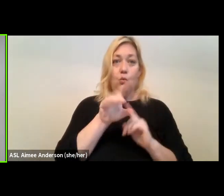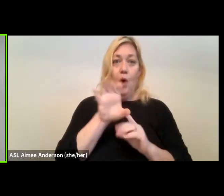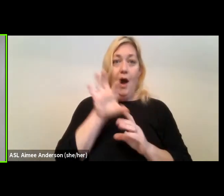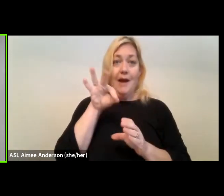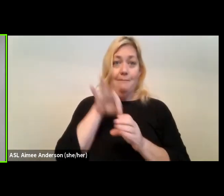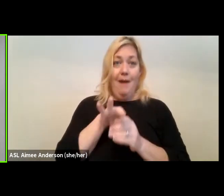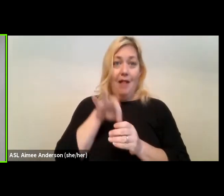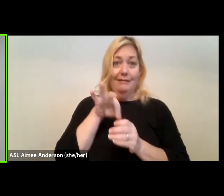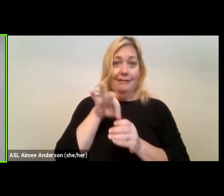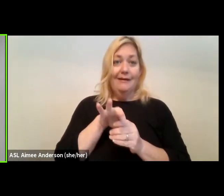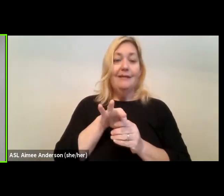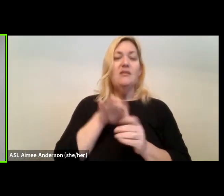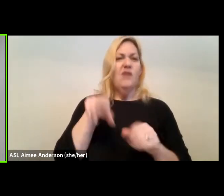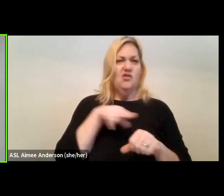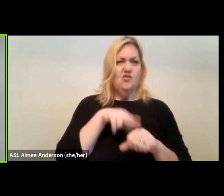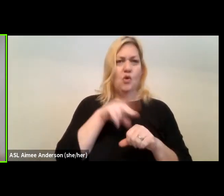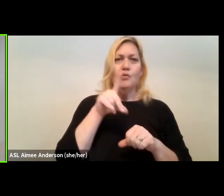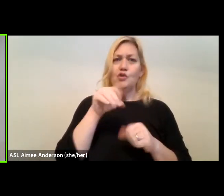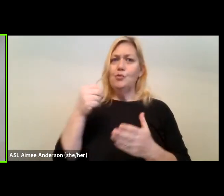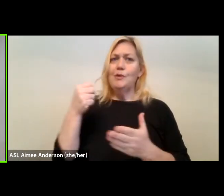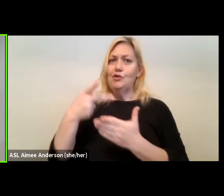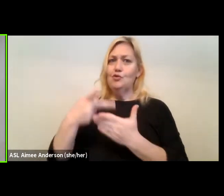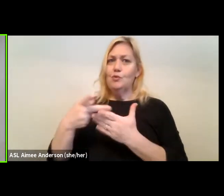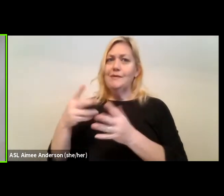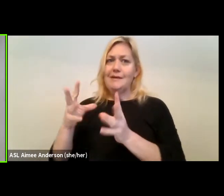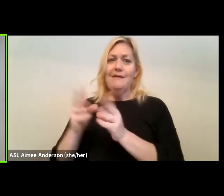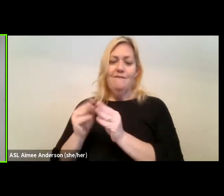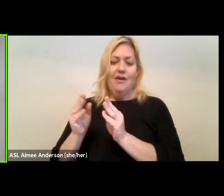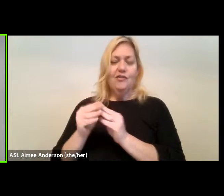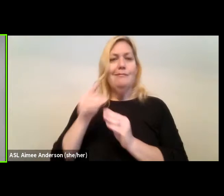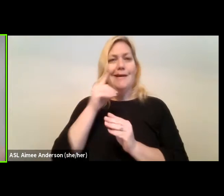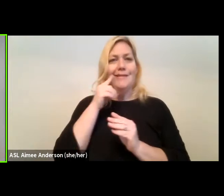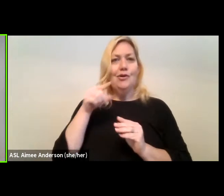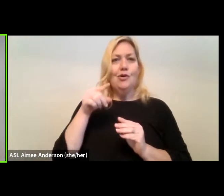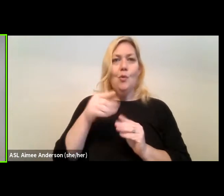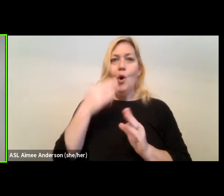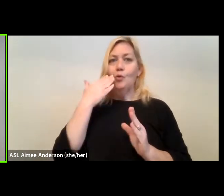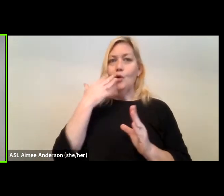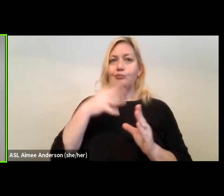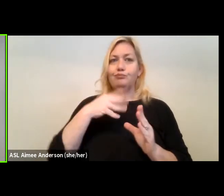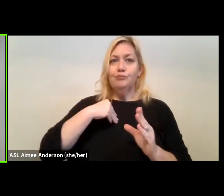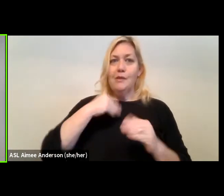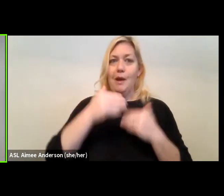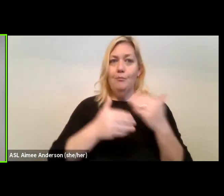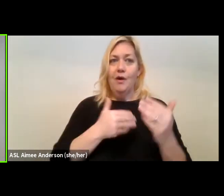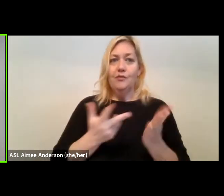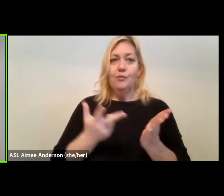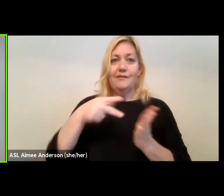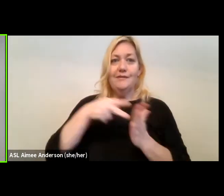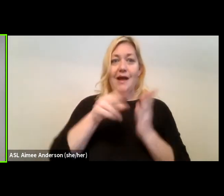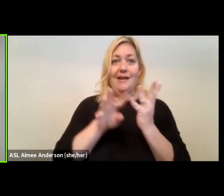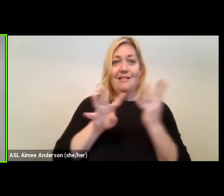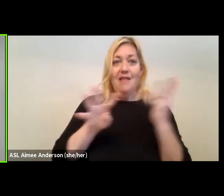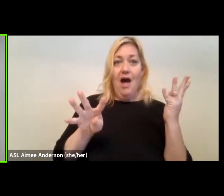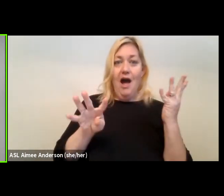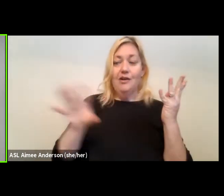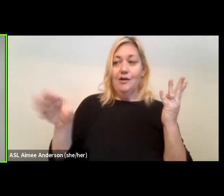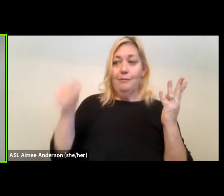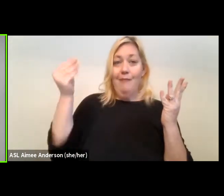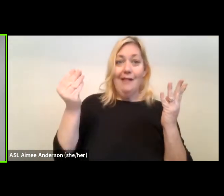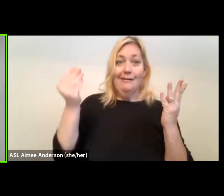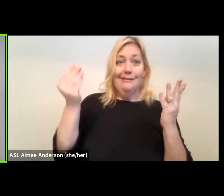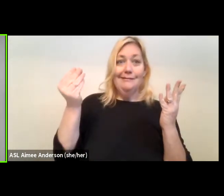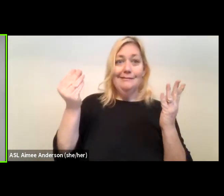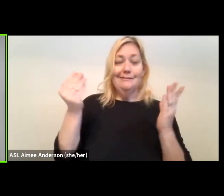we normally do at endorsing conventions, and I think everyone is familiar with that process where you stand in line and you get a ballot and all of